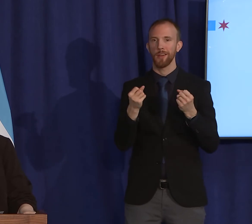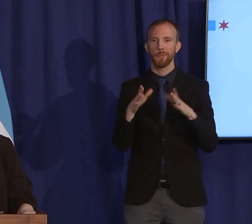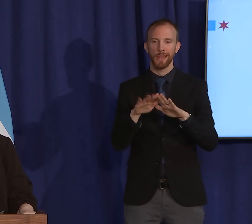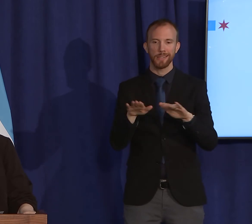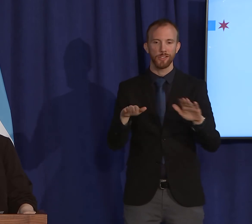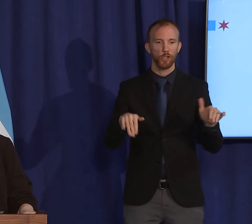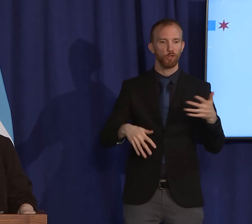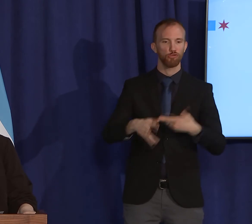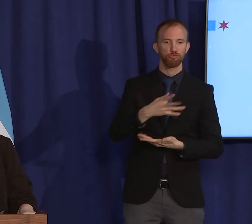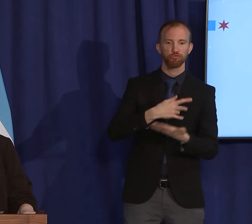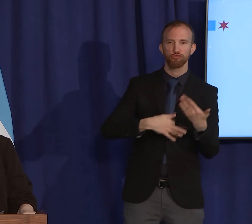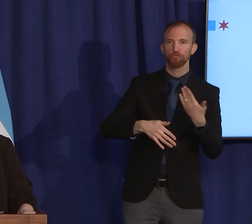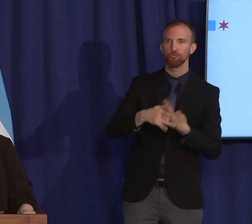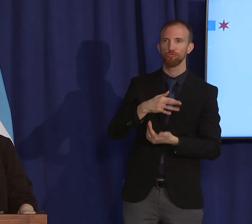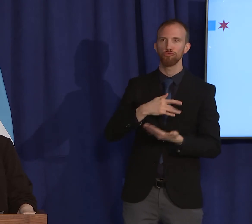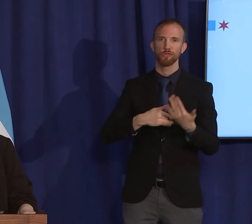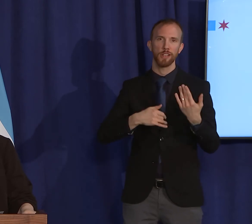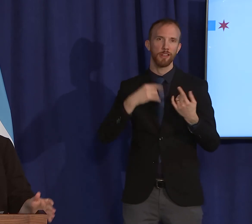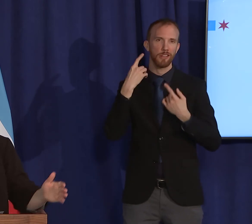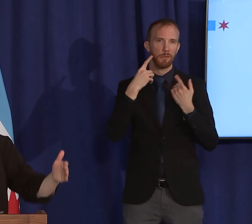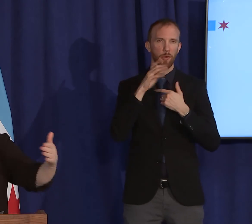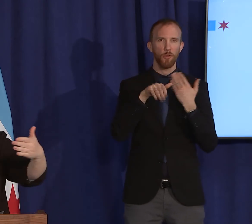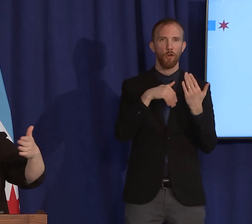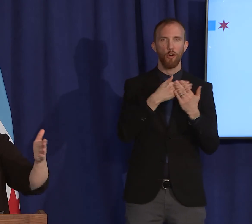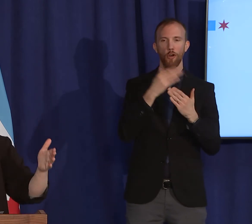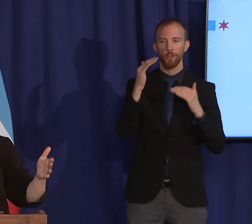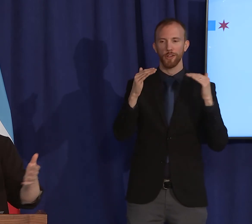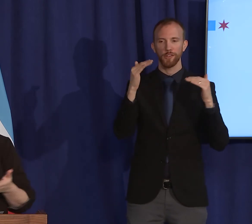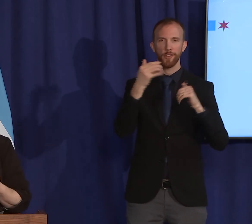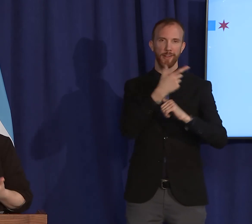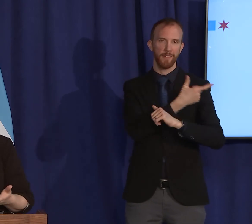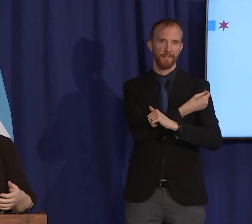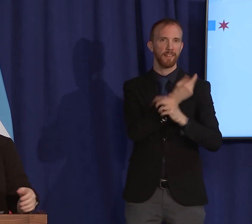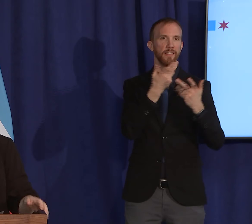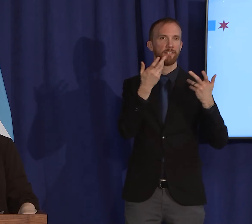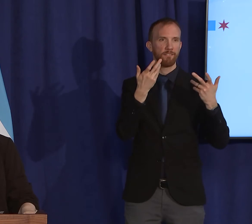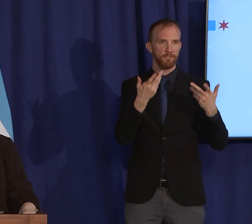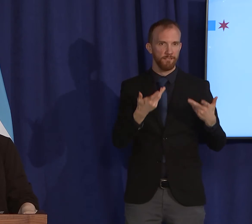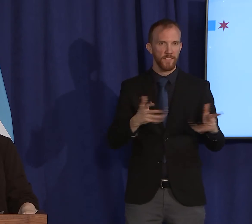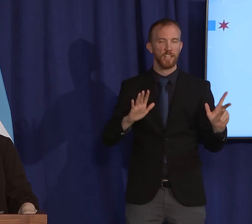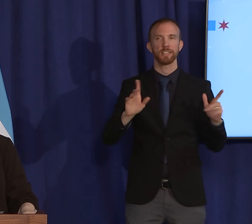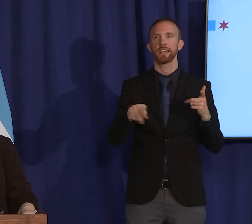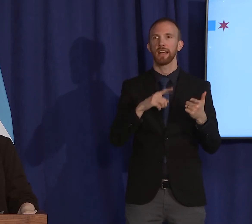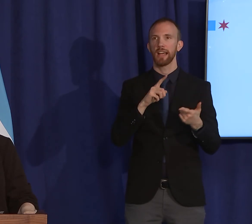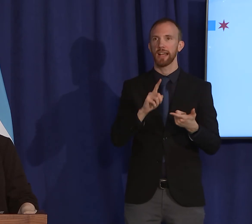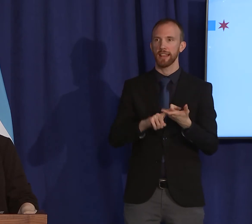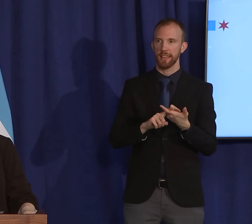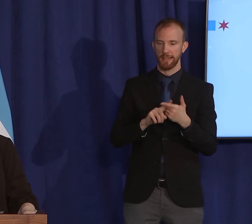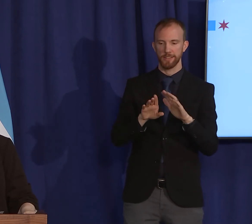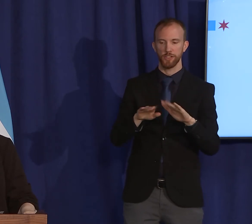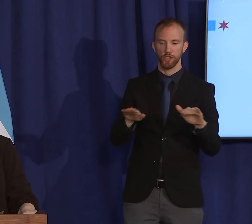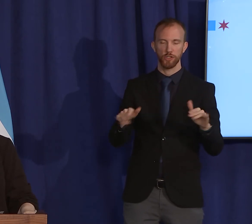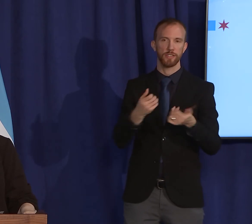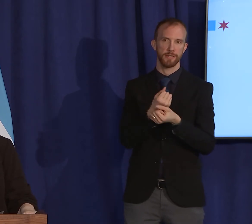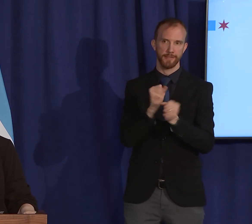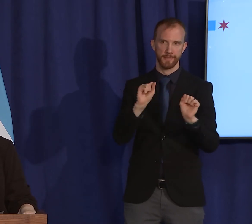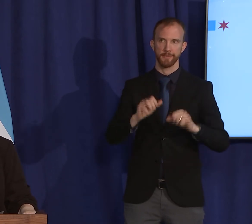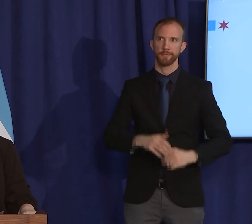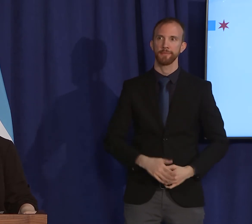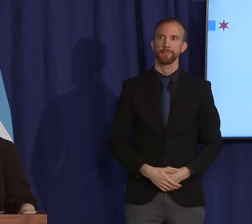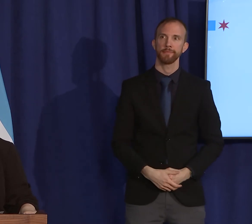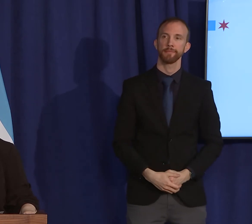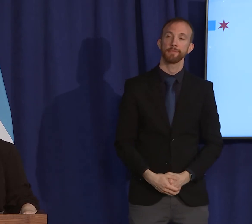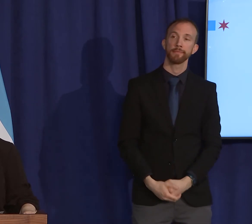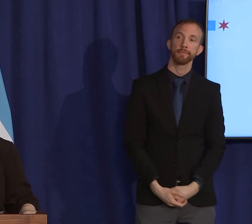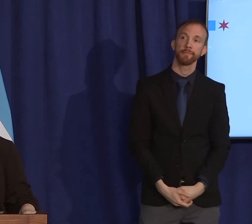vaccinated yet. Think about getting all the adults vaccinated before you're getting together, and then the children in that setting would be lower risk.